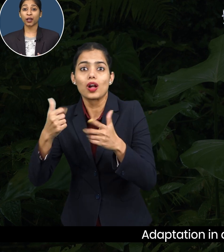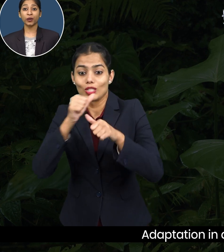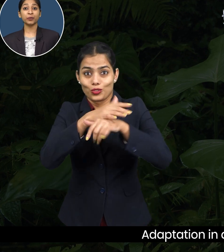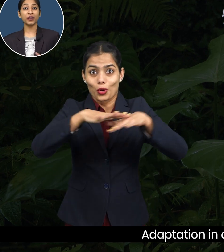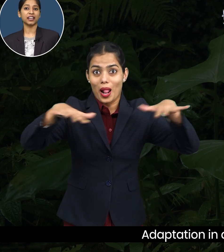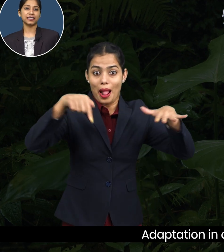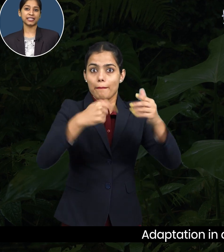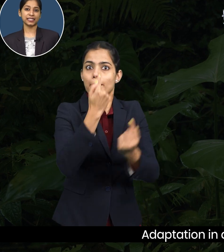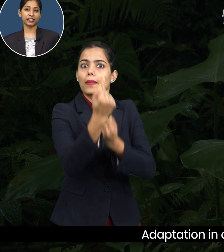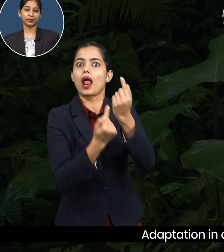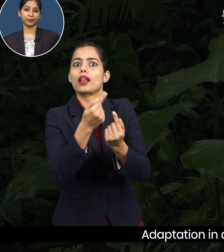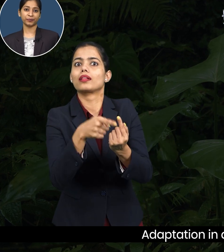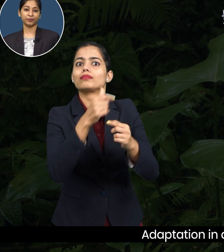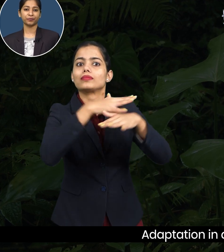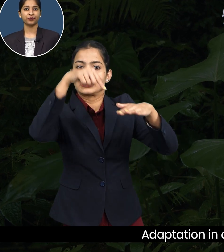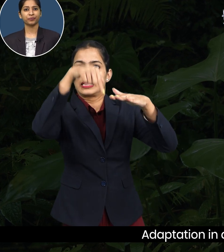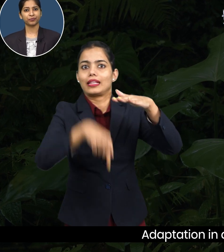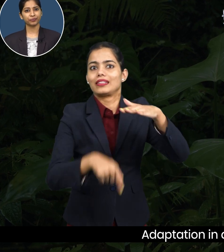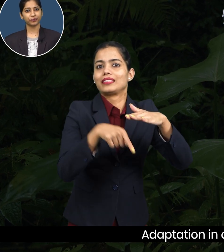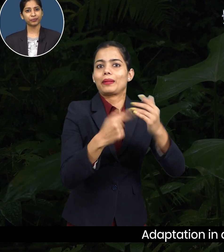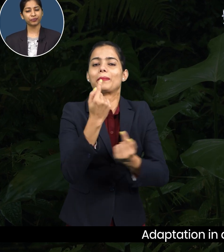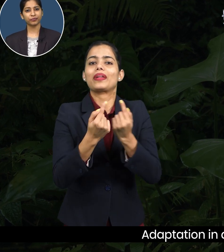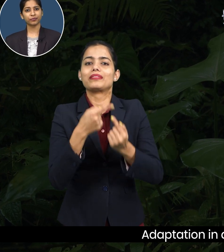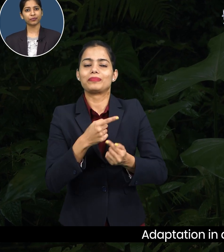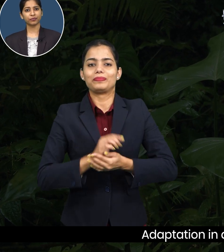Adaptation in aquatic plants.